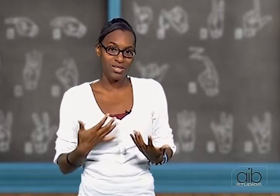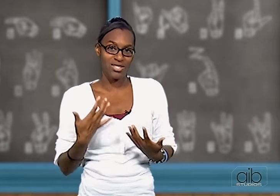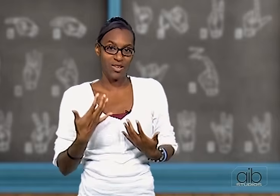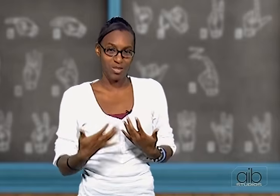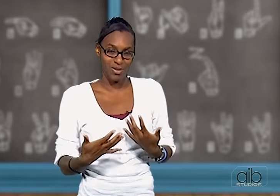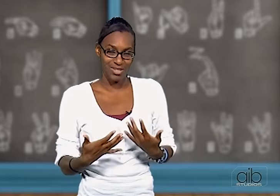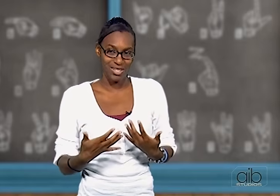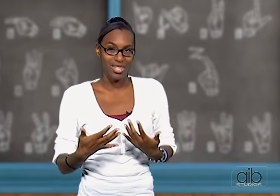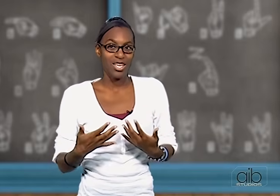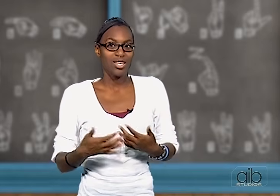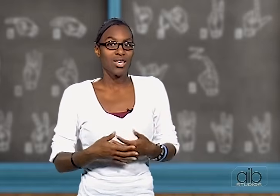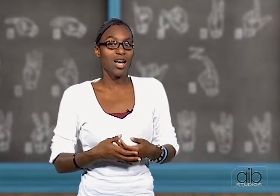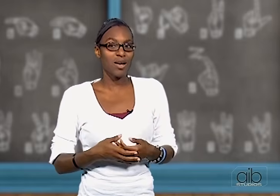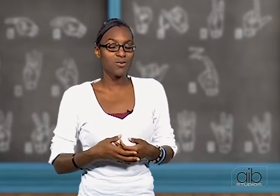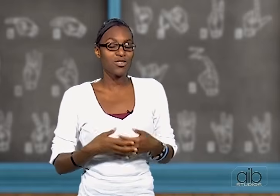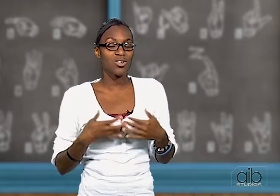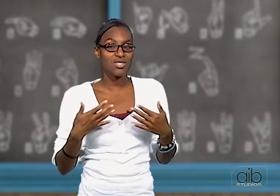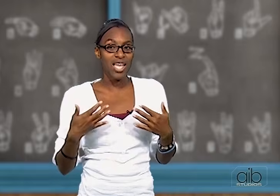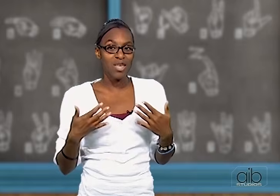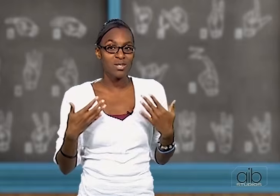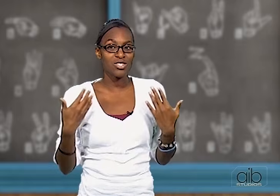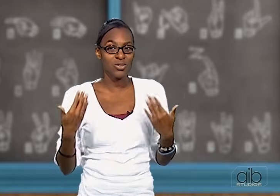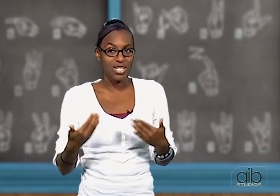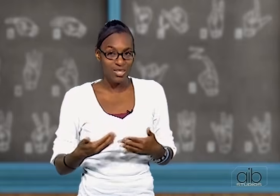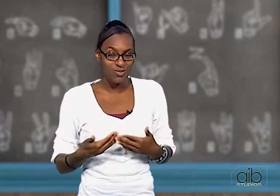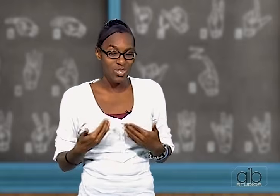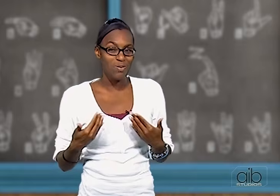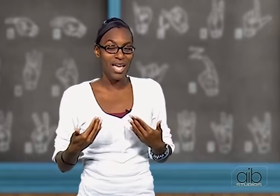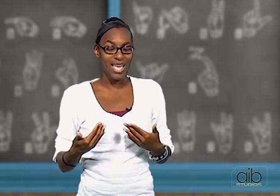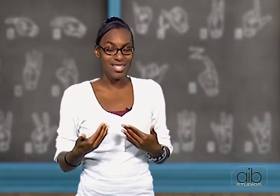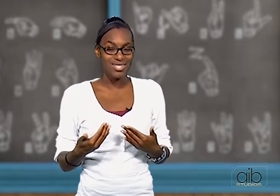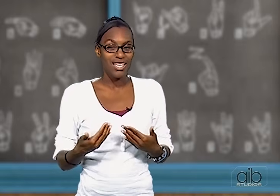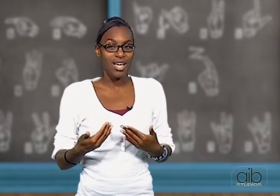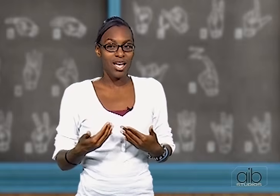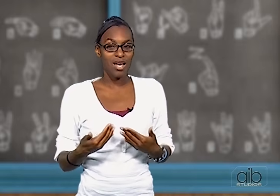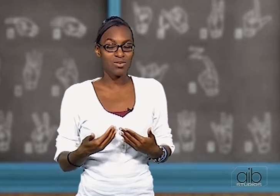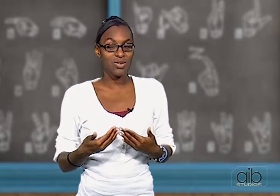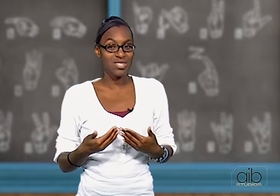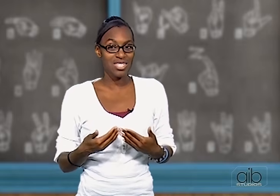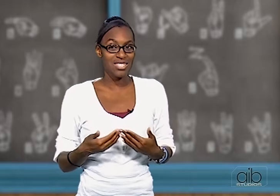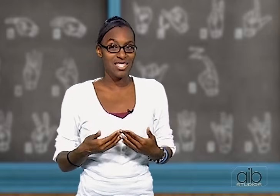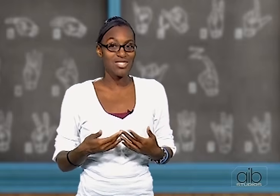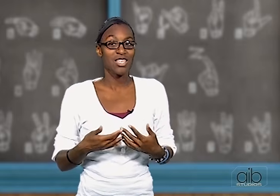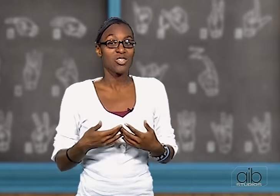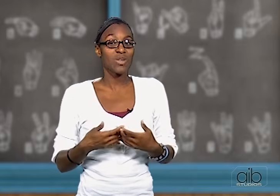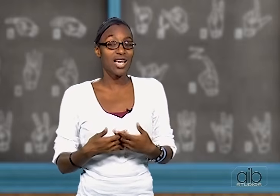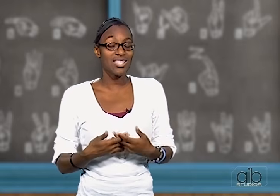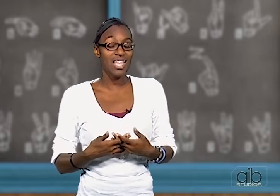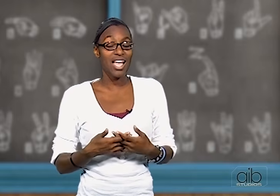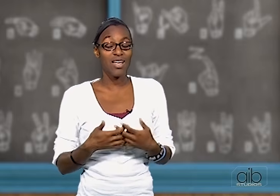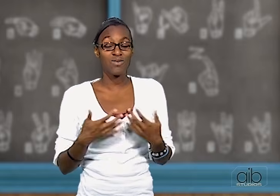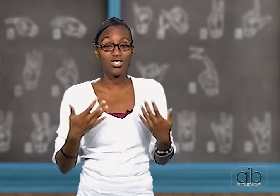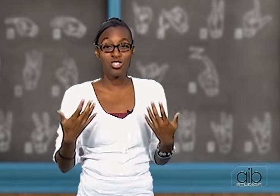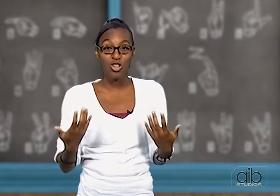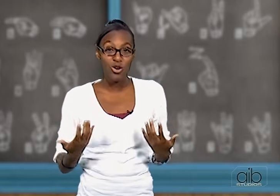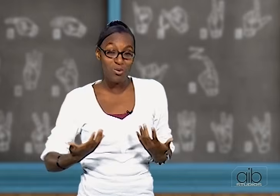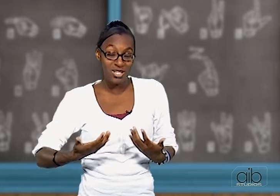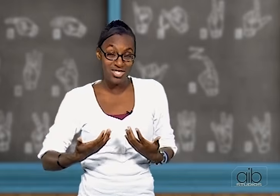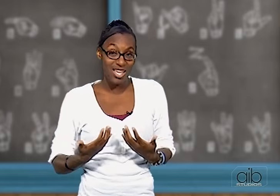deaf community. For those that have been tuning in for the past 2 seasons, you guys have so much